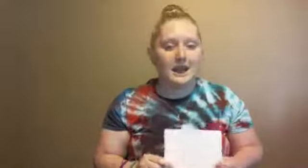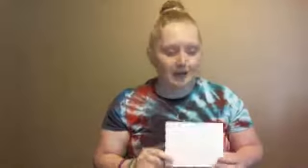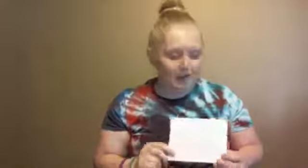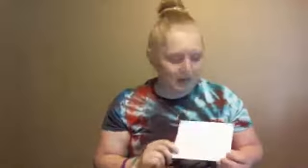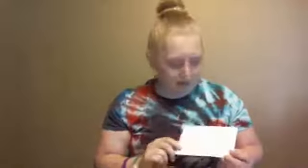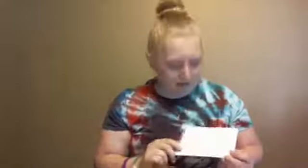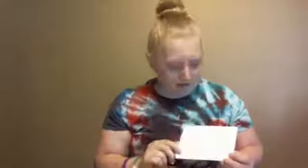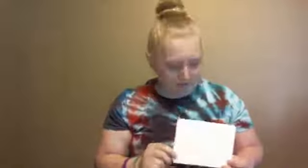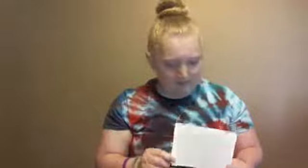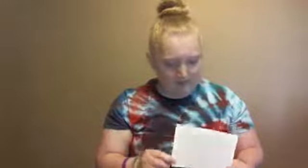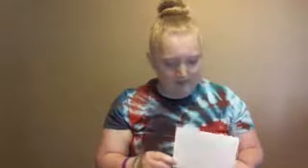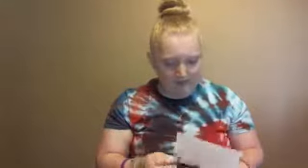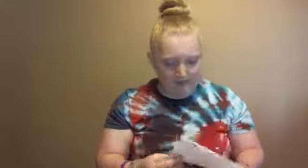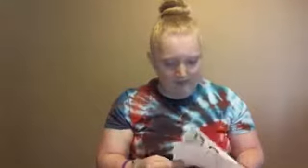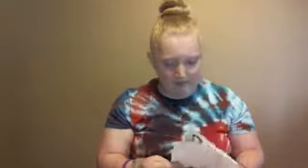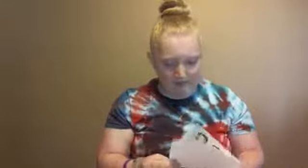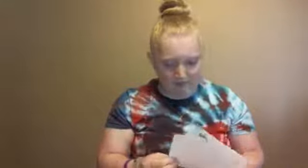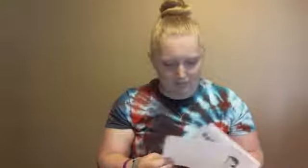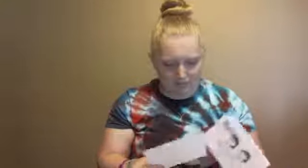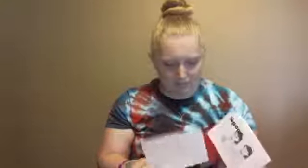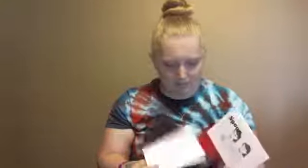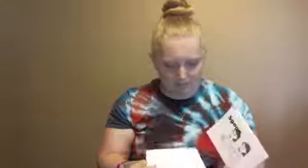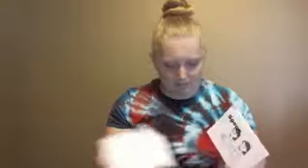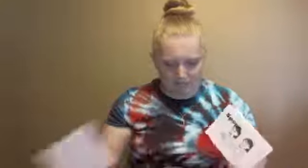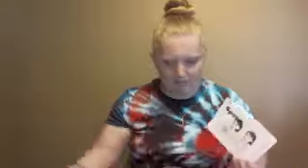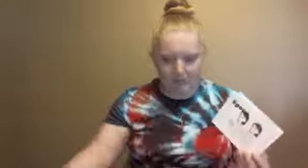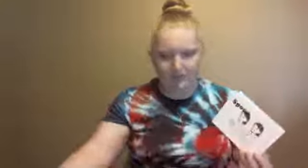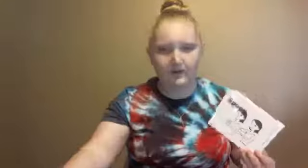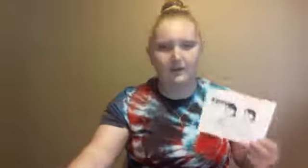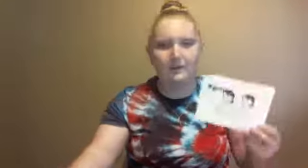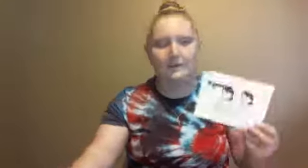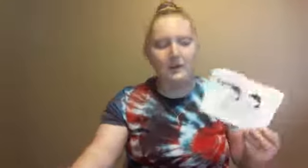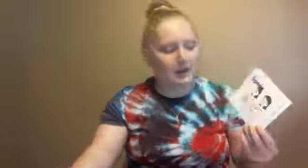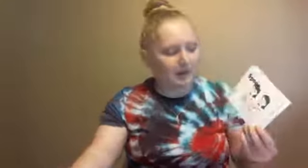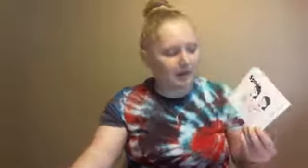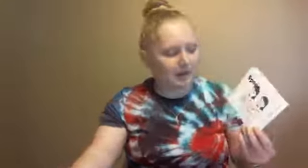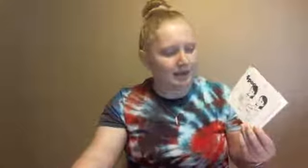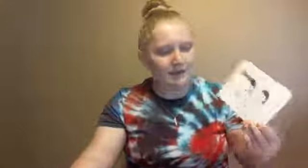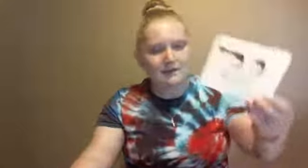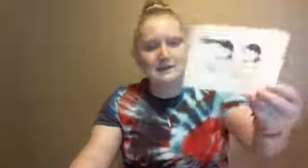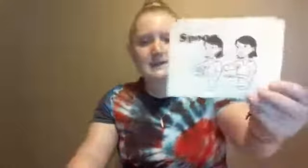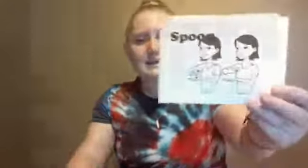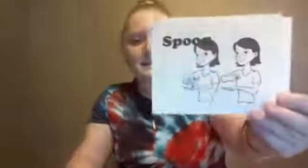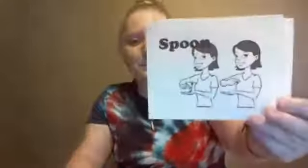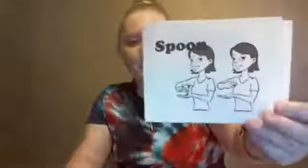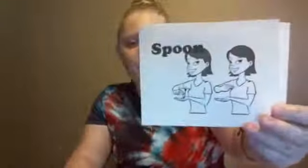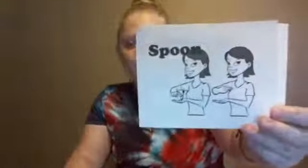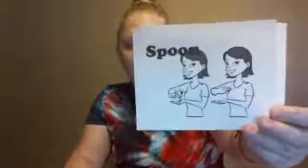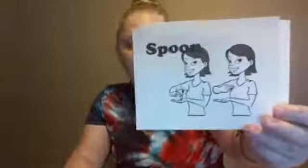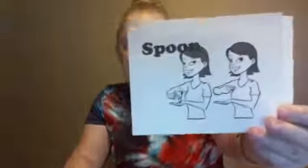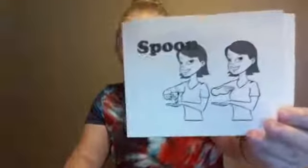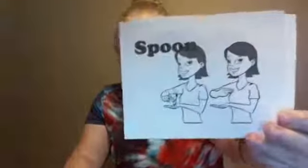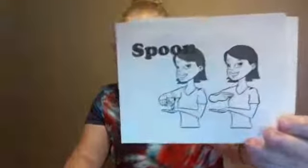Now, our next sign, oh, don't do that one, is spoon.